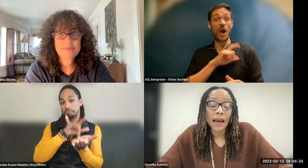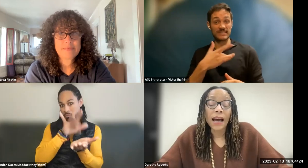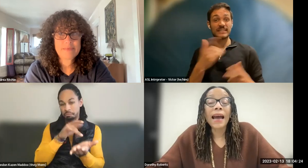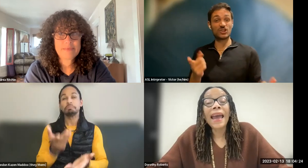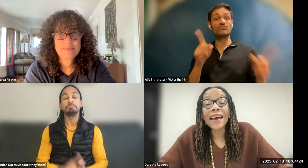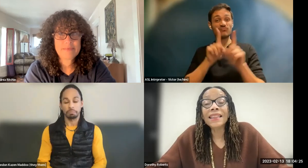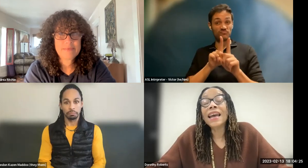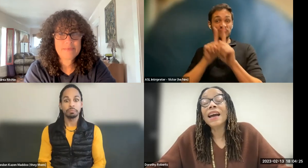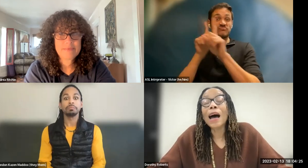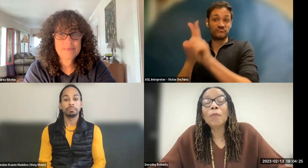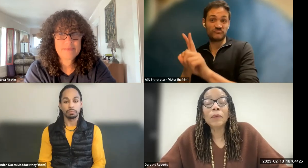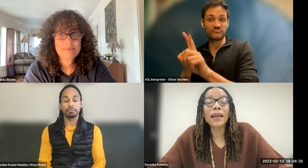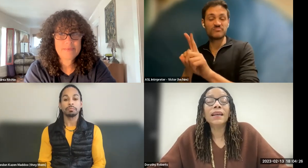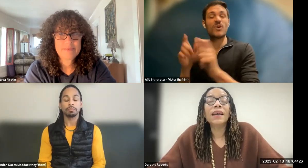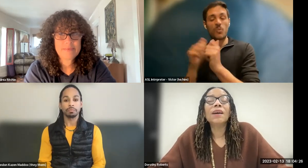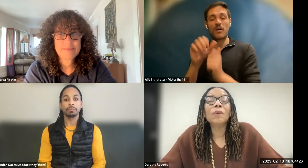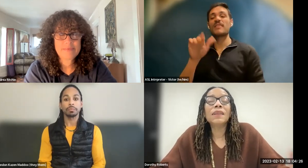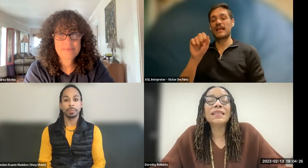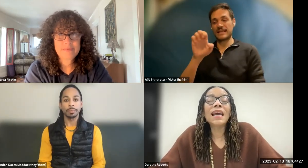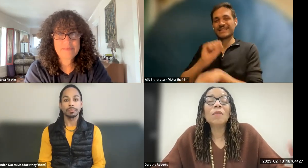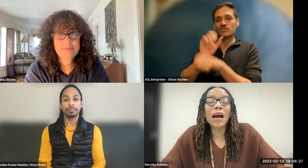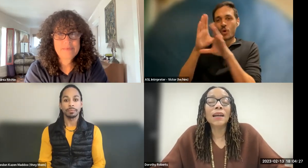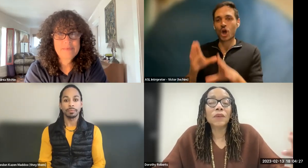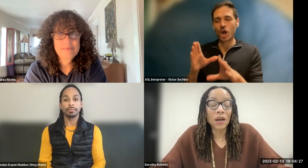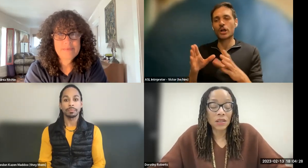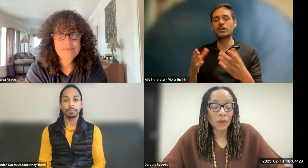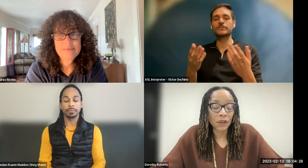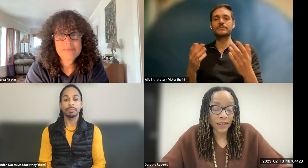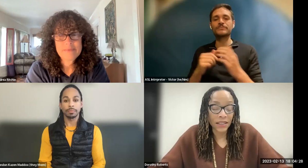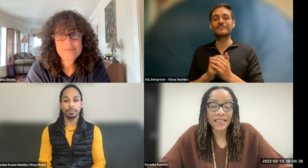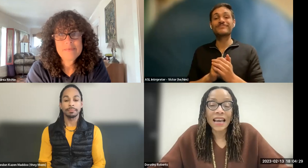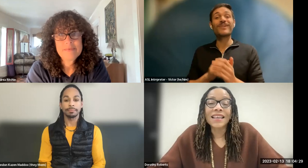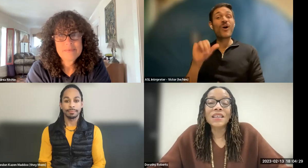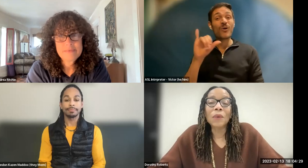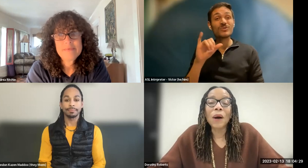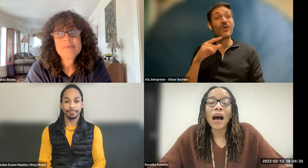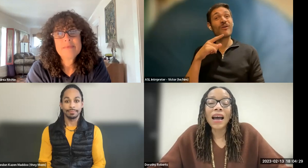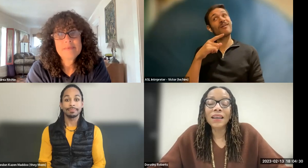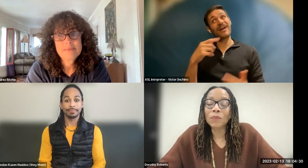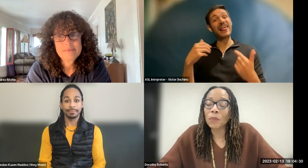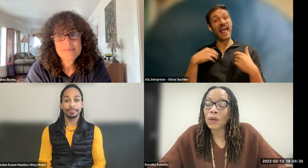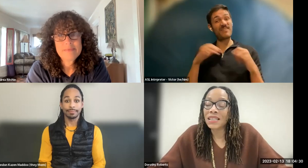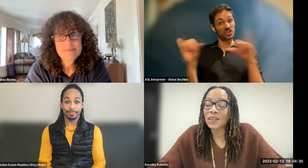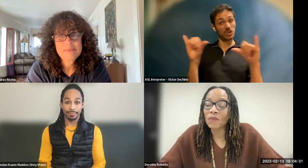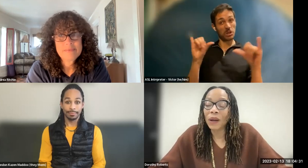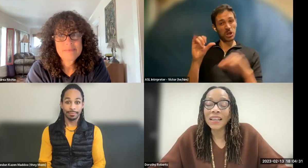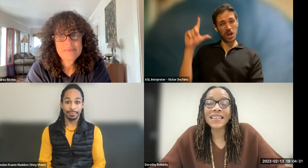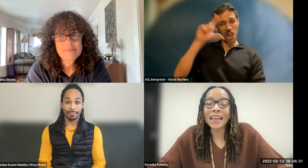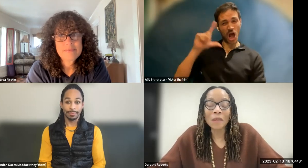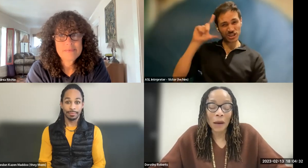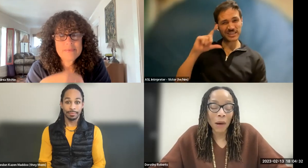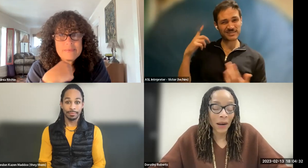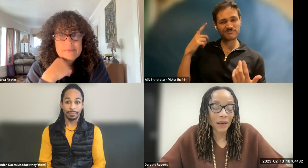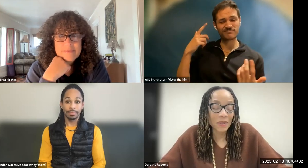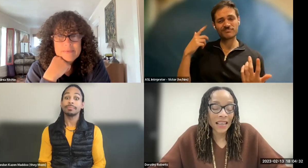families. And they operate with the same kind of carceral logics. So I was very